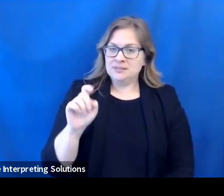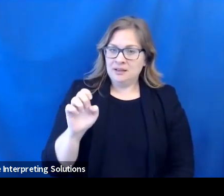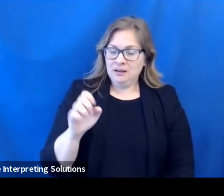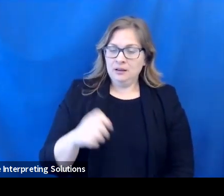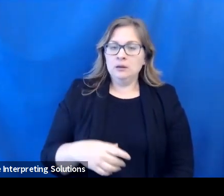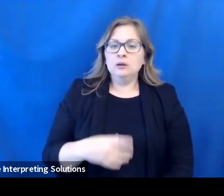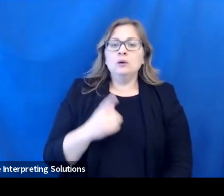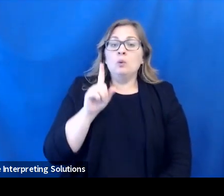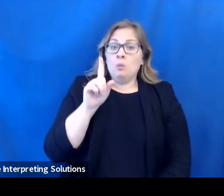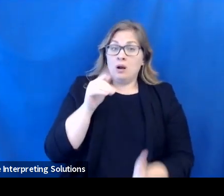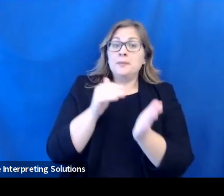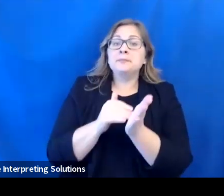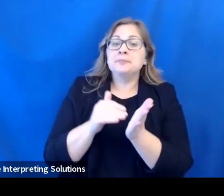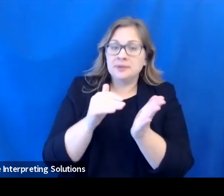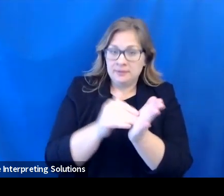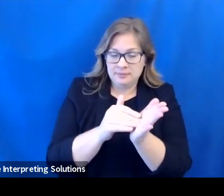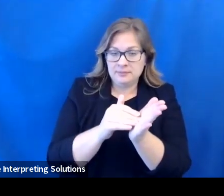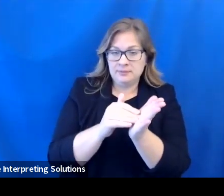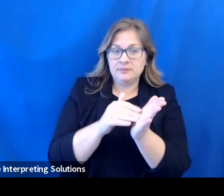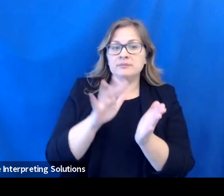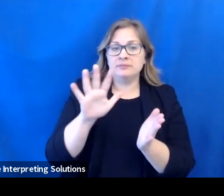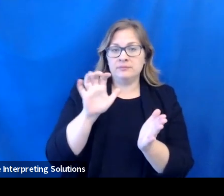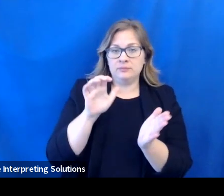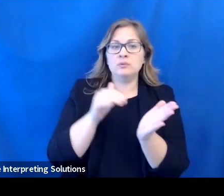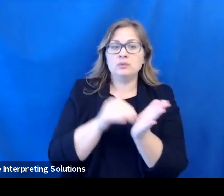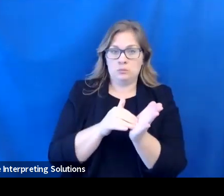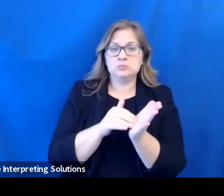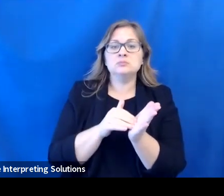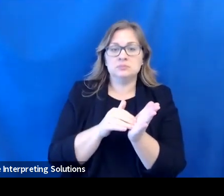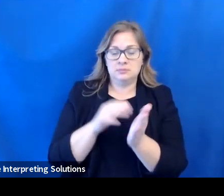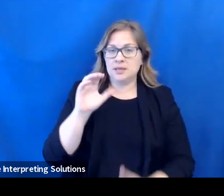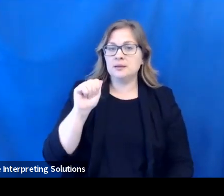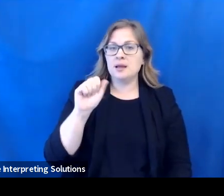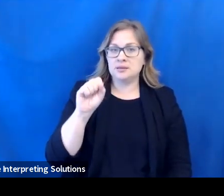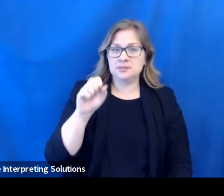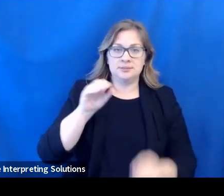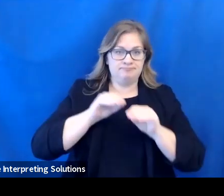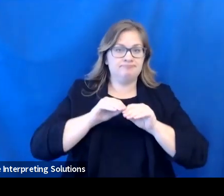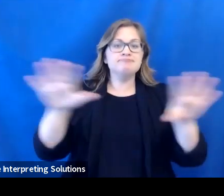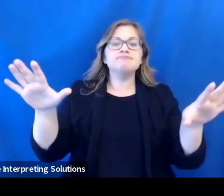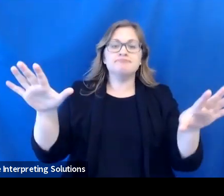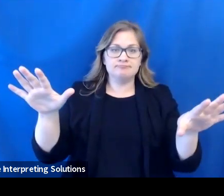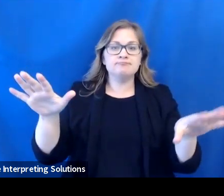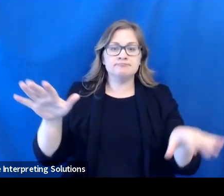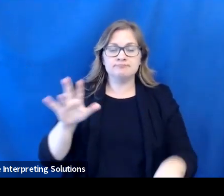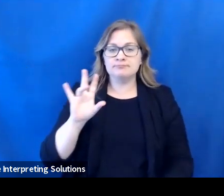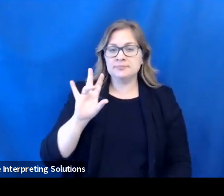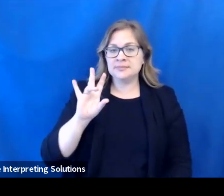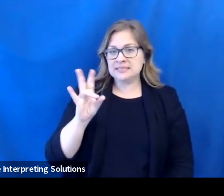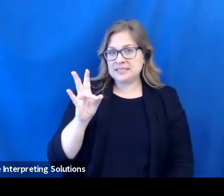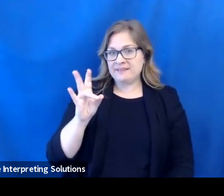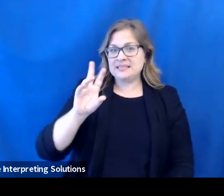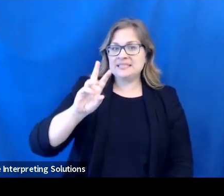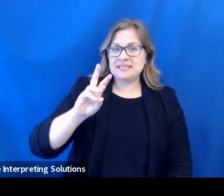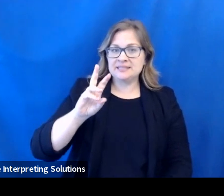1,500,000 cases, almost 76,000 deaths. The United States is reporting just